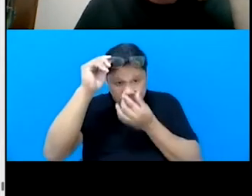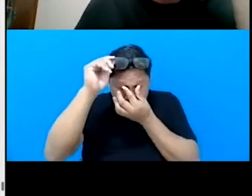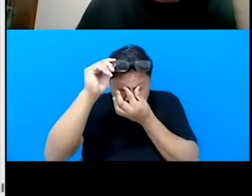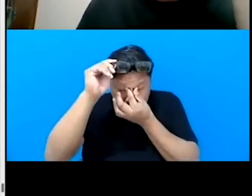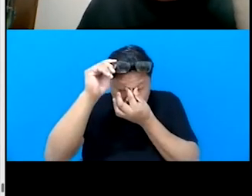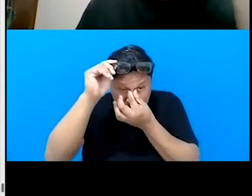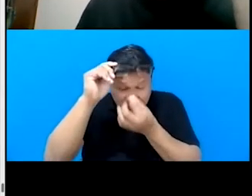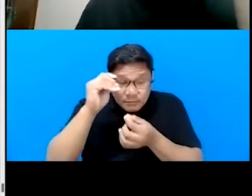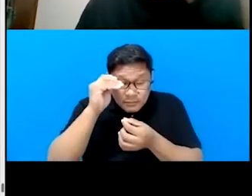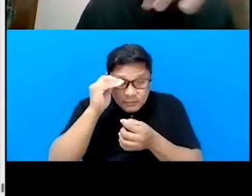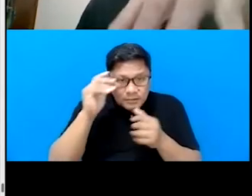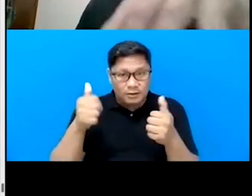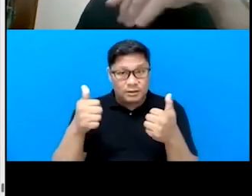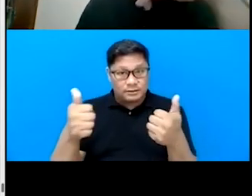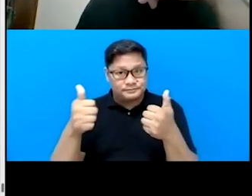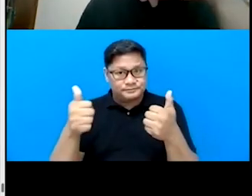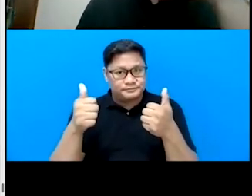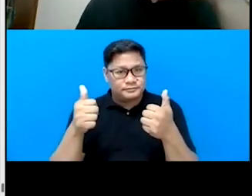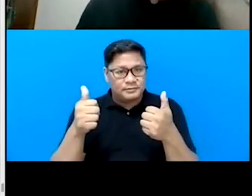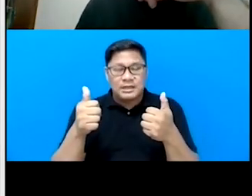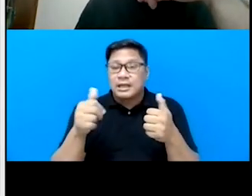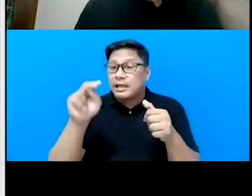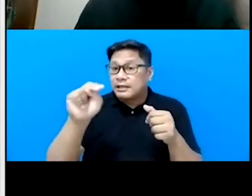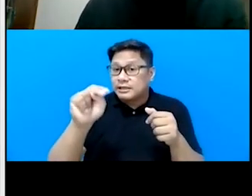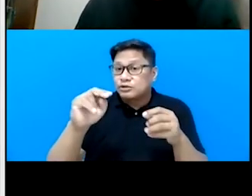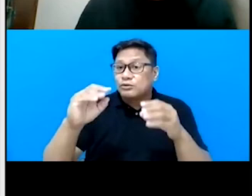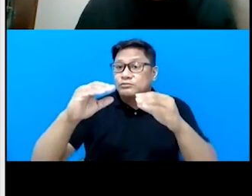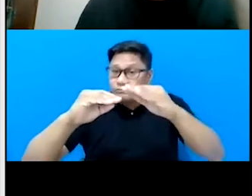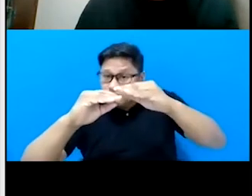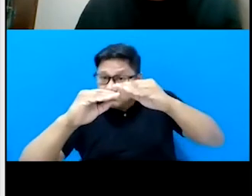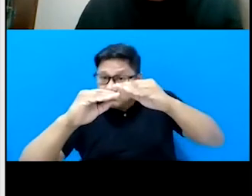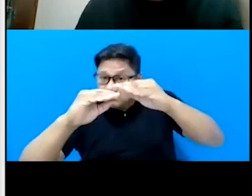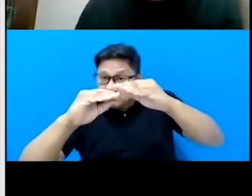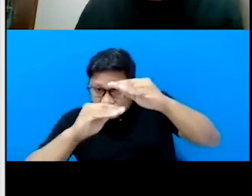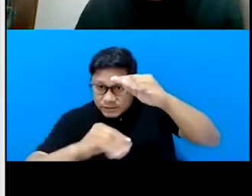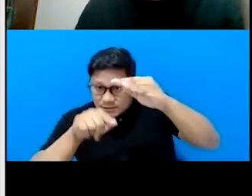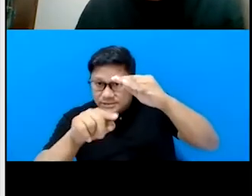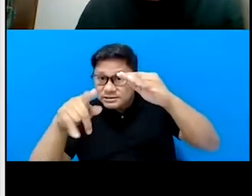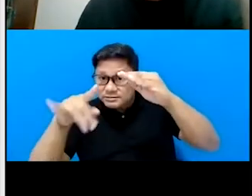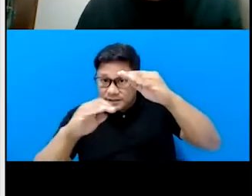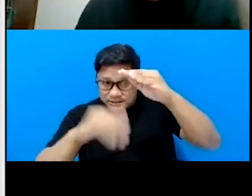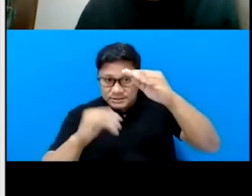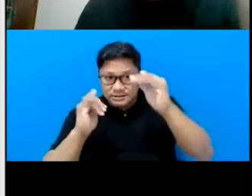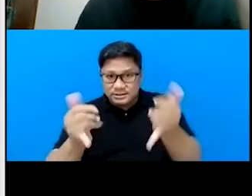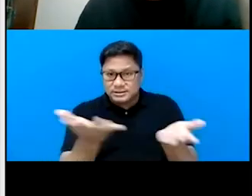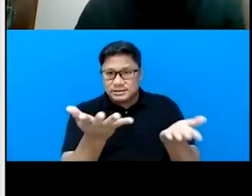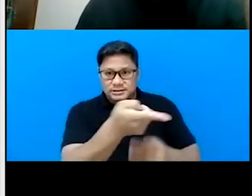Okay, so also we need to put a space here, and I've changed the